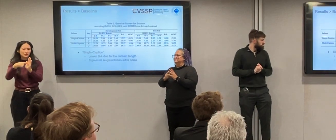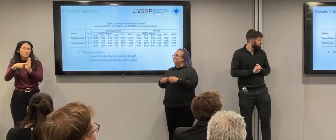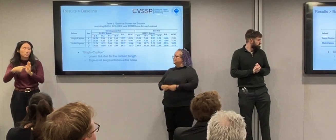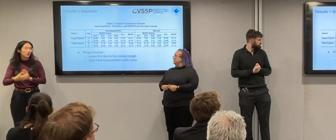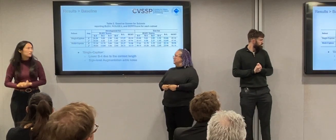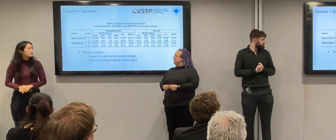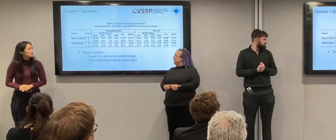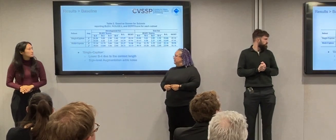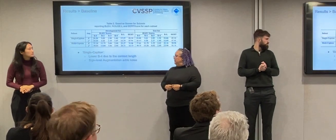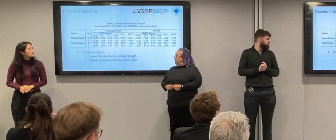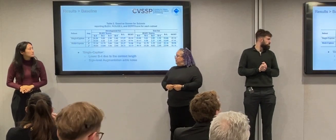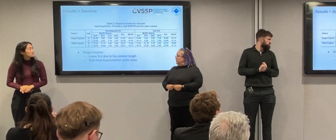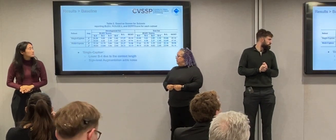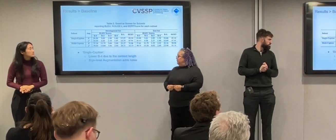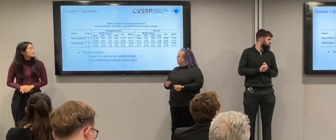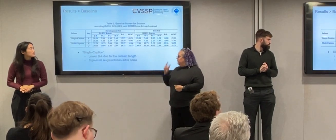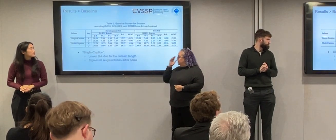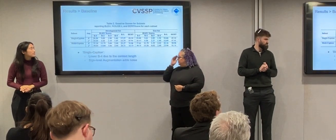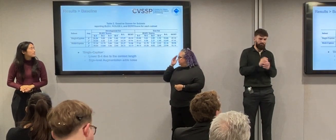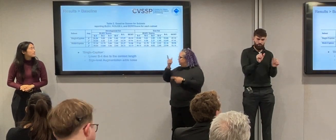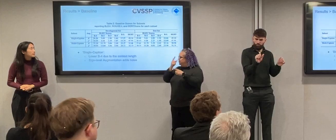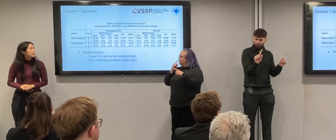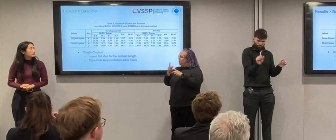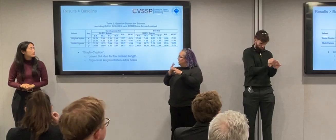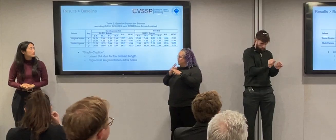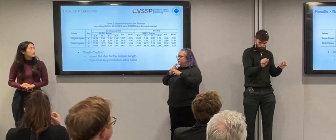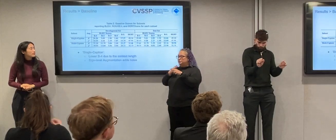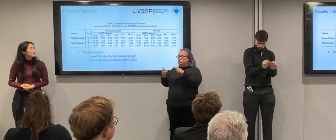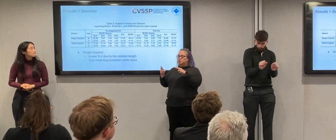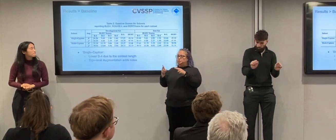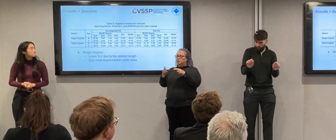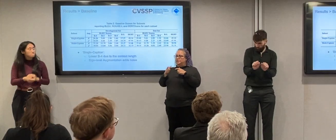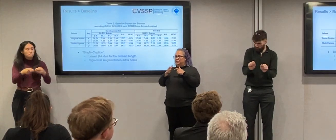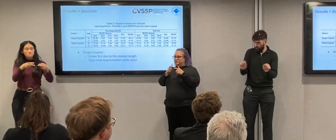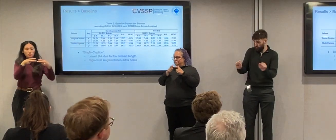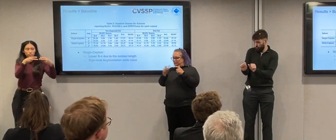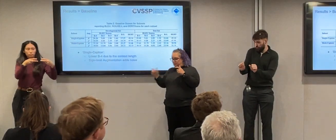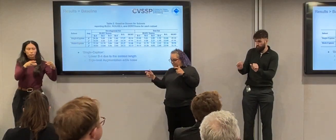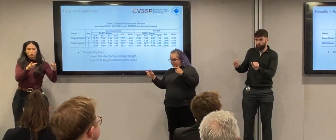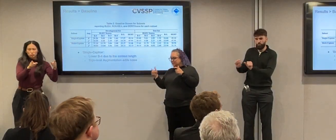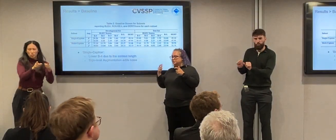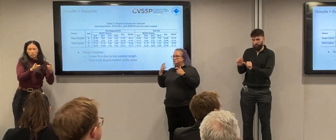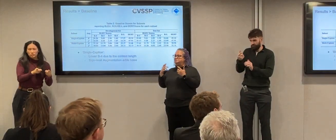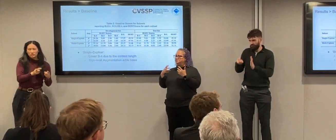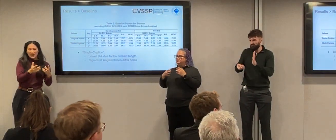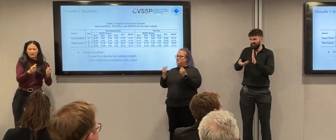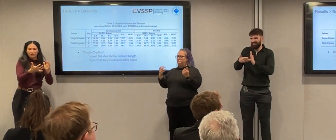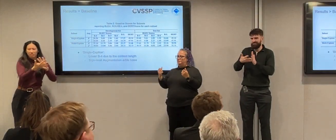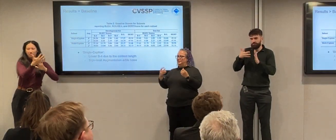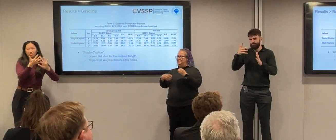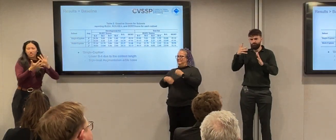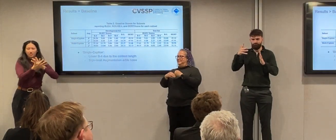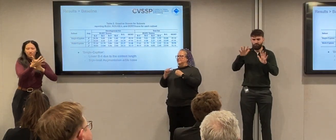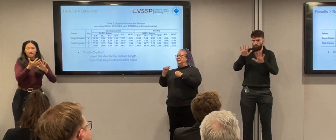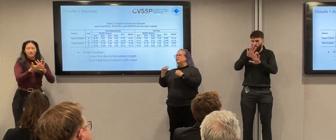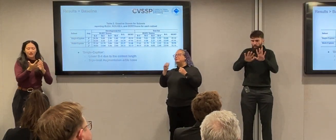And we see that for these short sequences, sign level augmentation adds some noise to our sequences